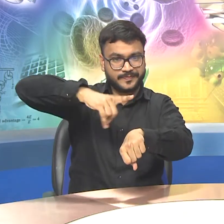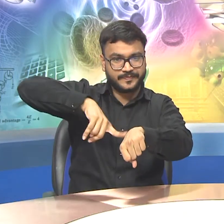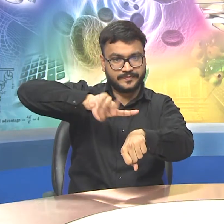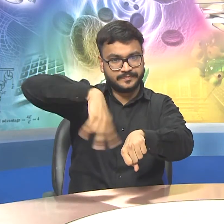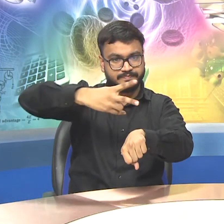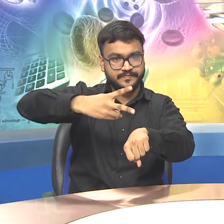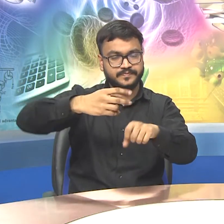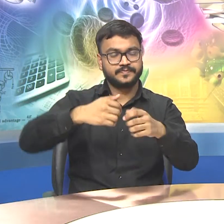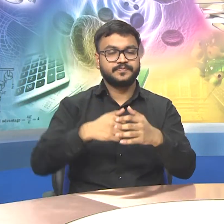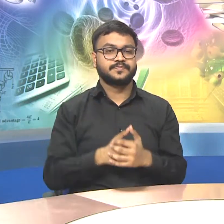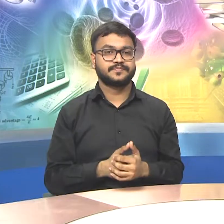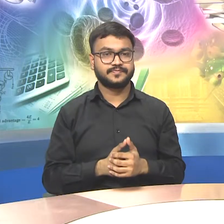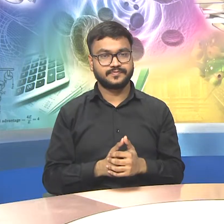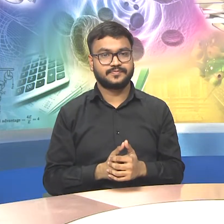and 2 hours.